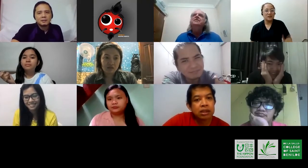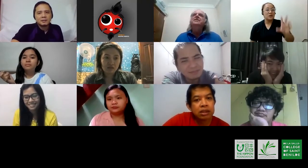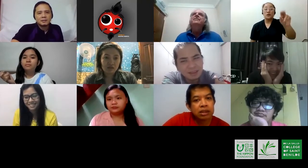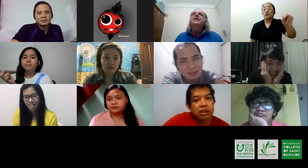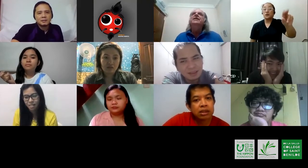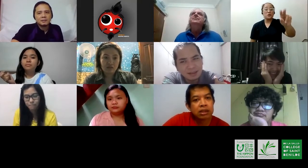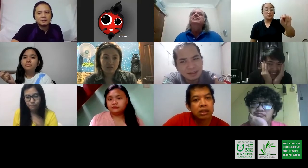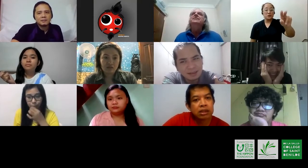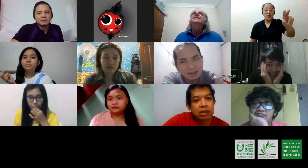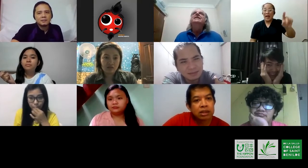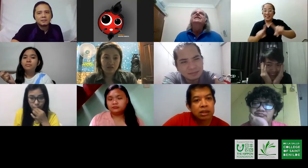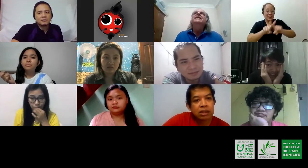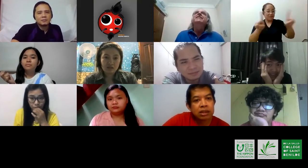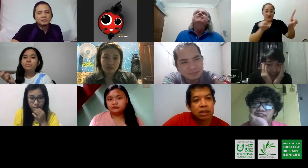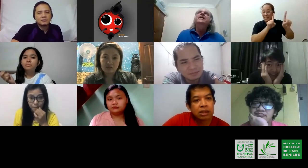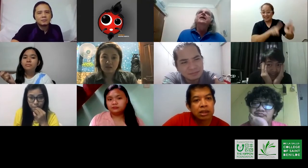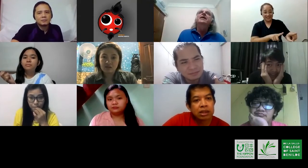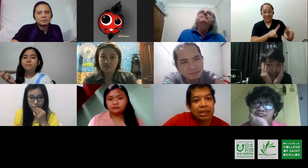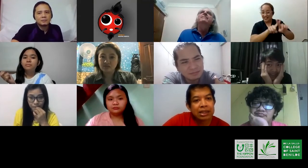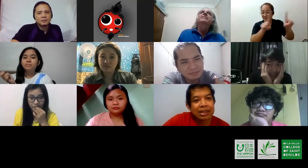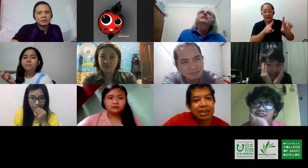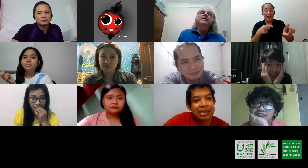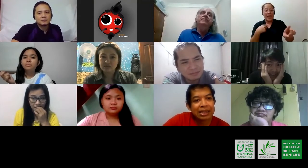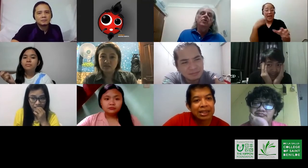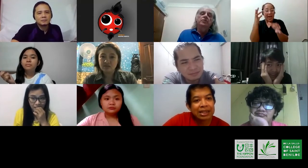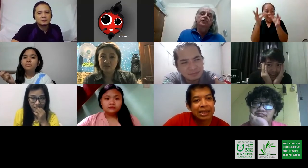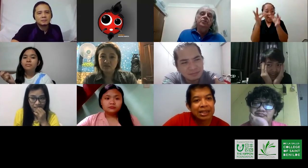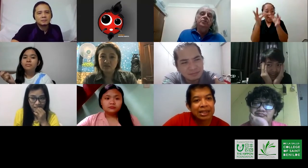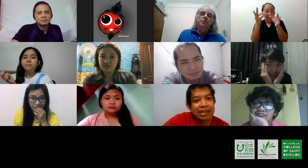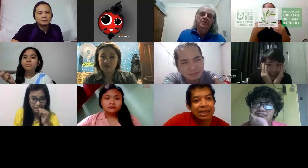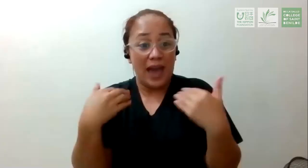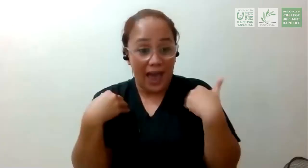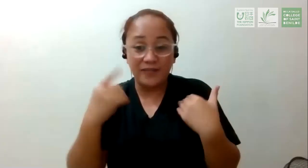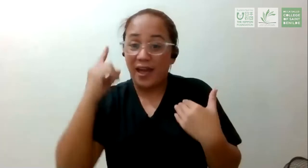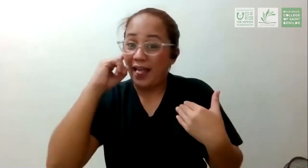different answer. If they have a deaf culture,